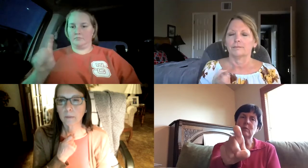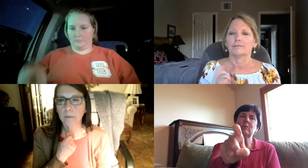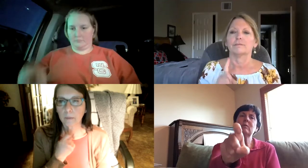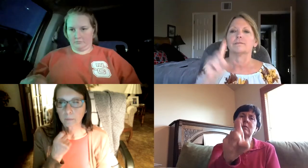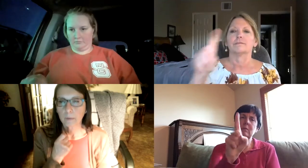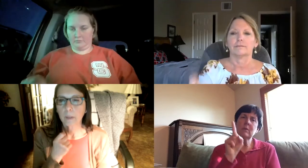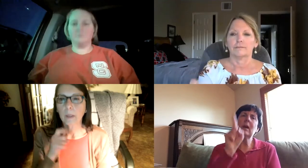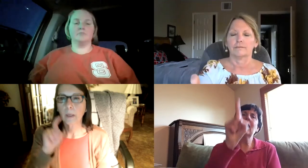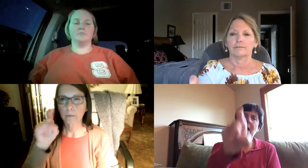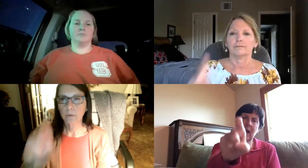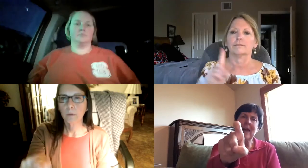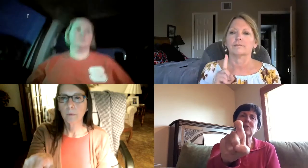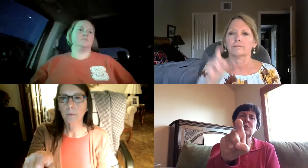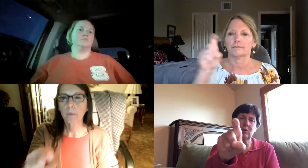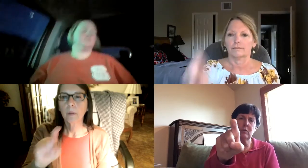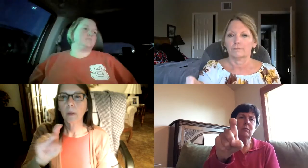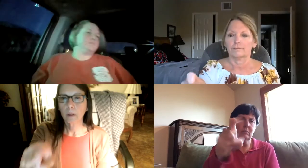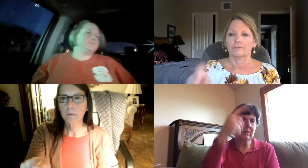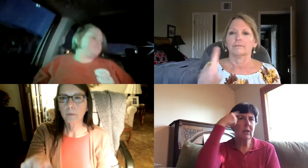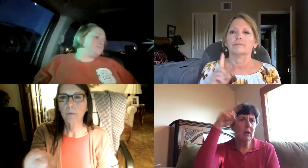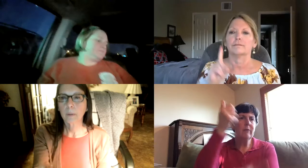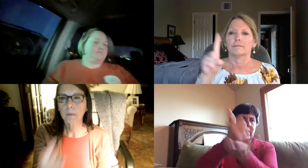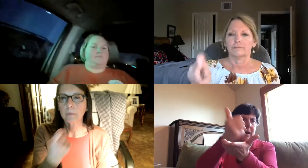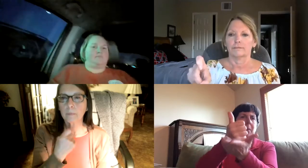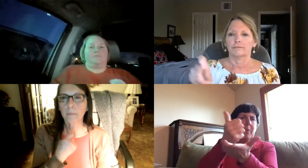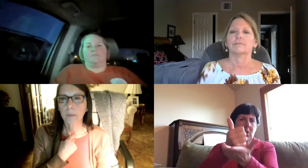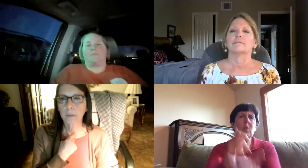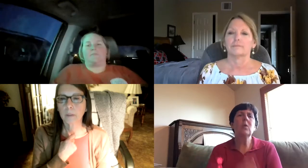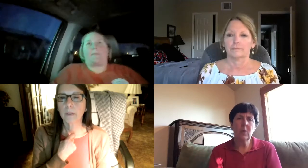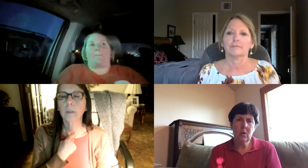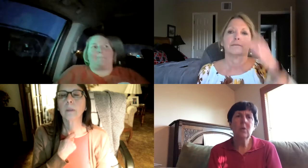you. I'll ask you for help.